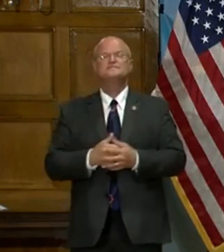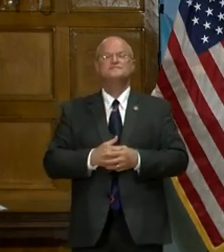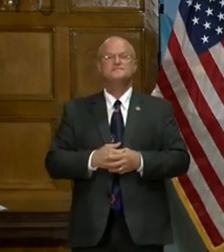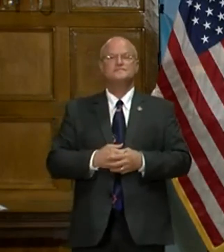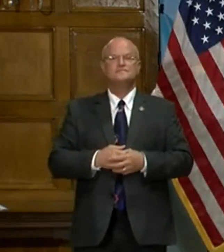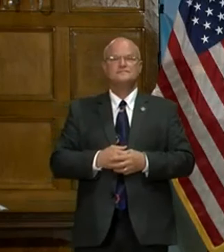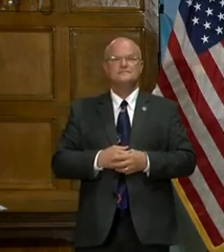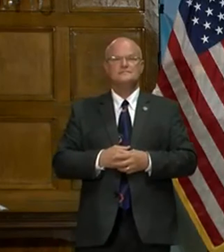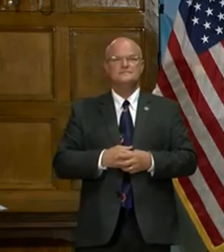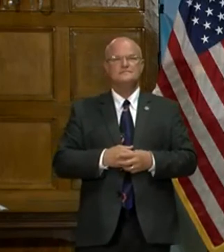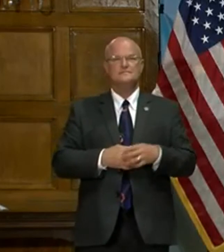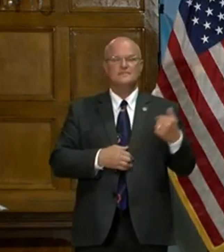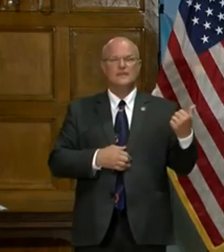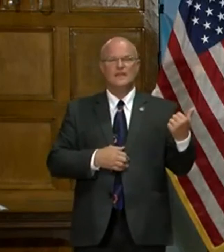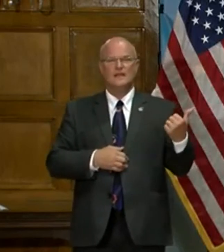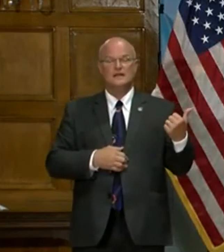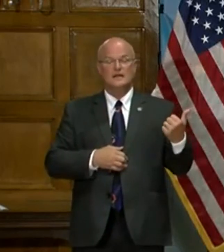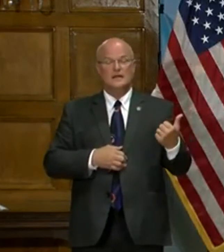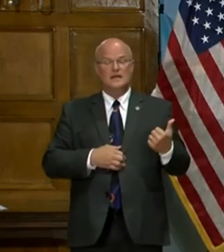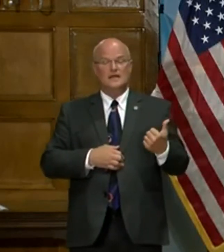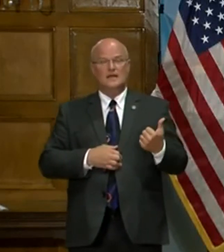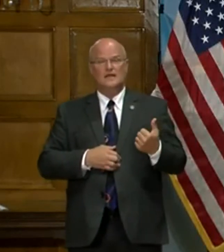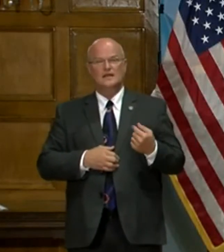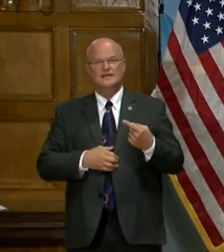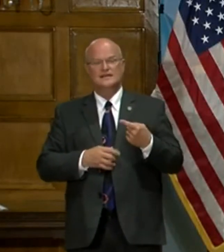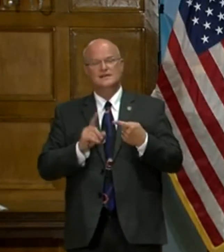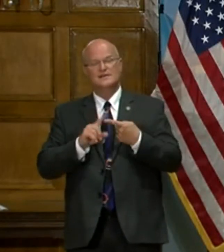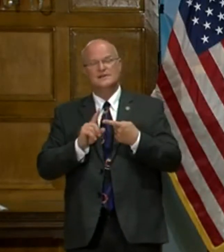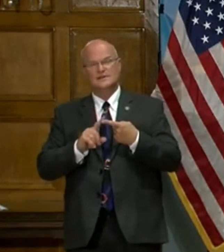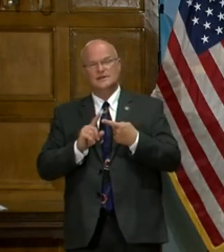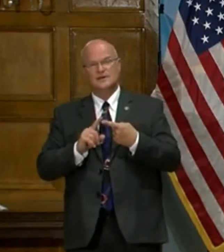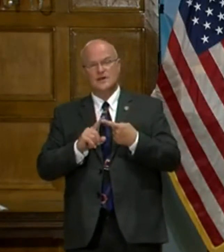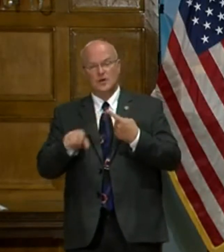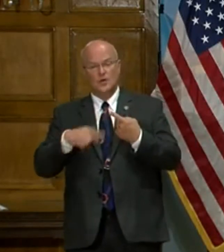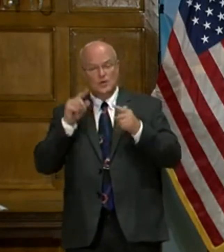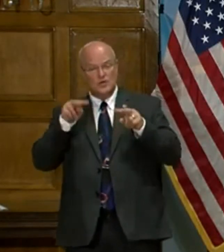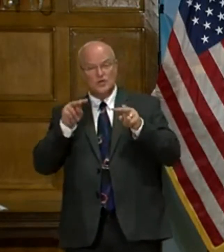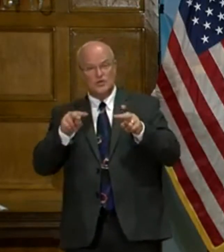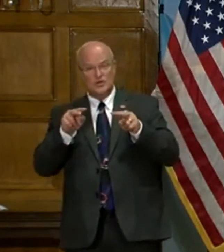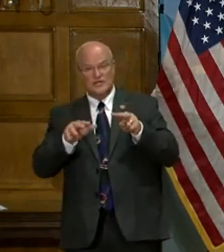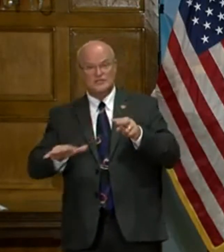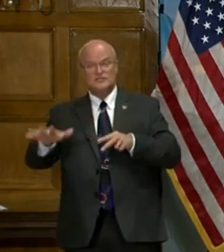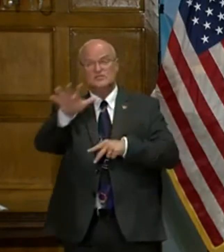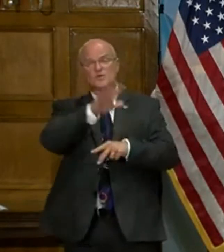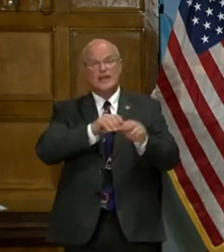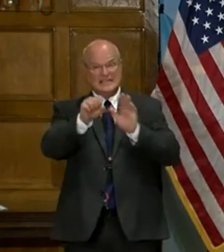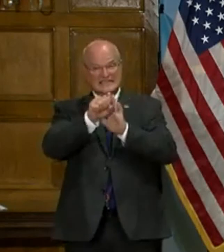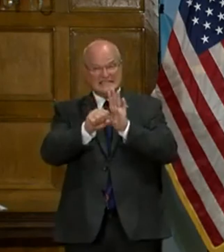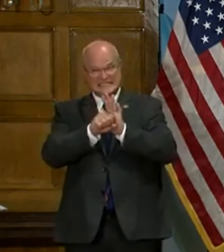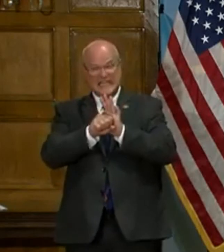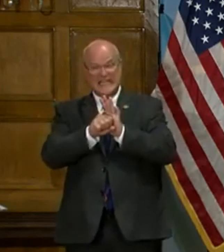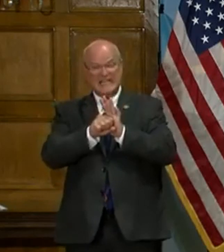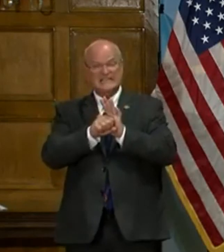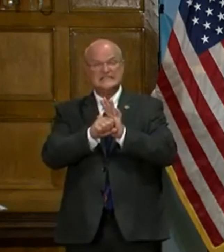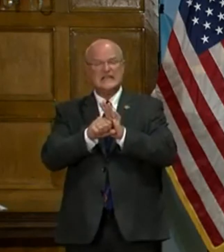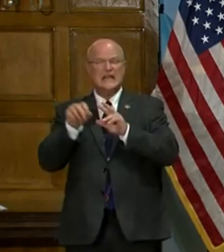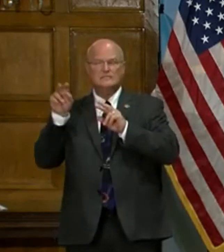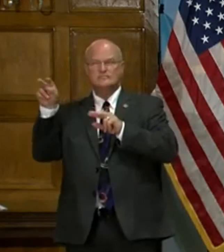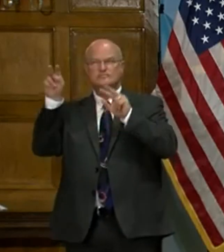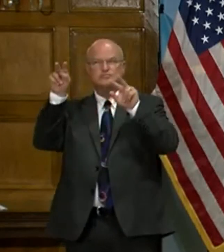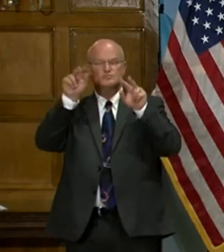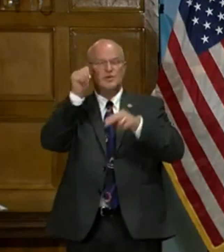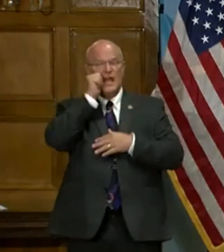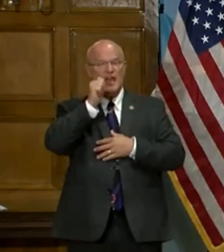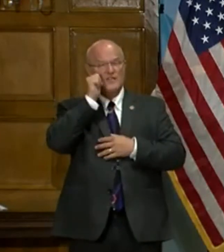this? Well, in one sense, when you look at the surrounding states, and I look at them just